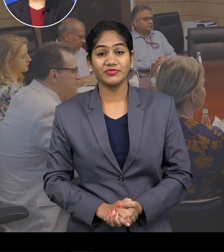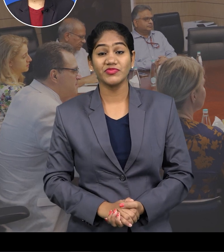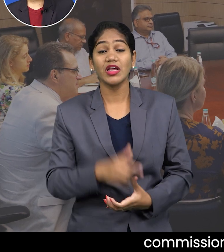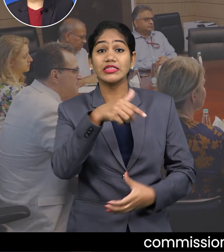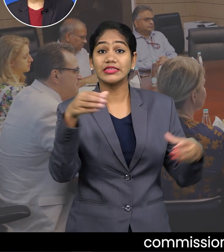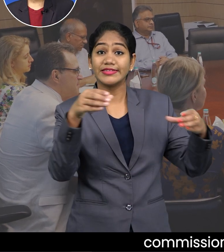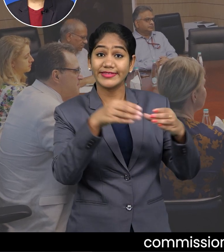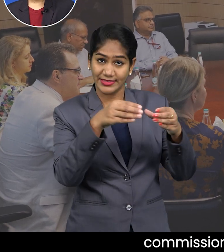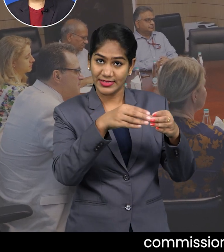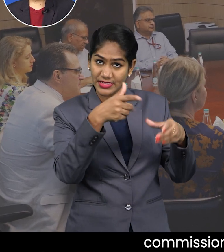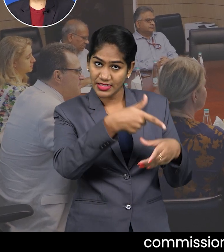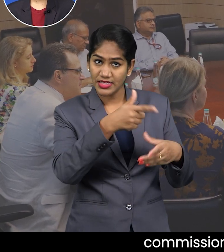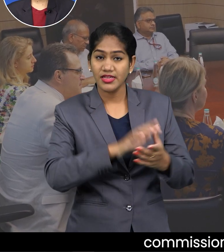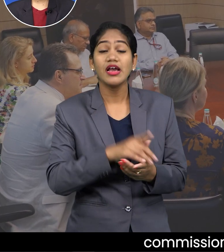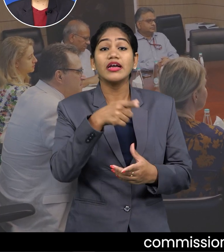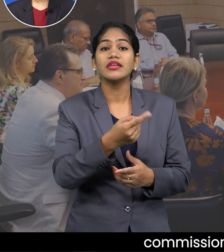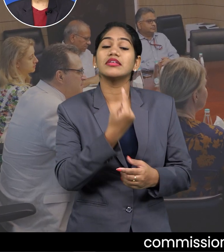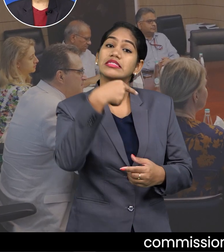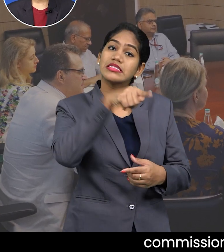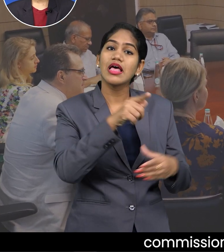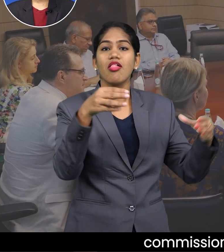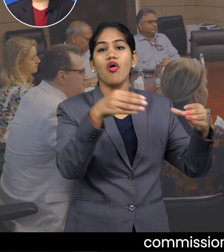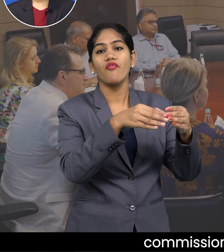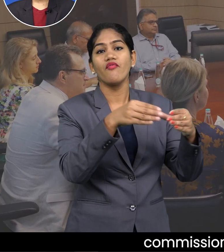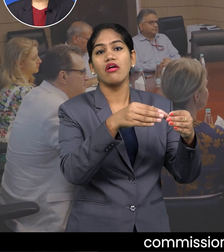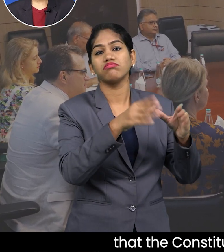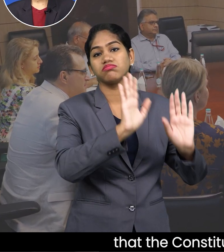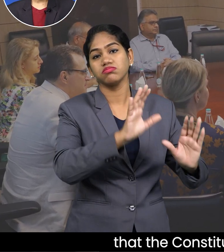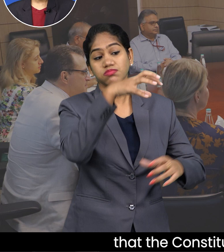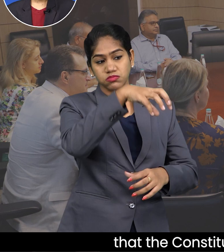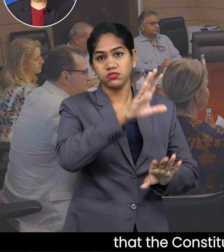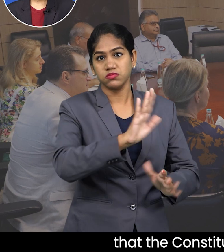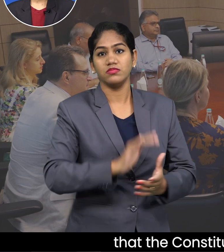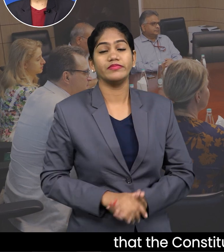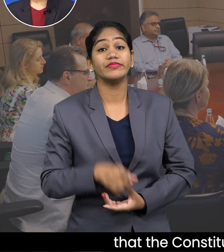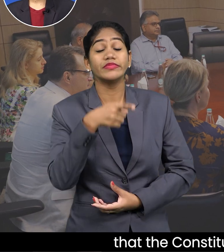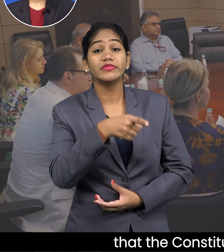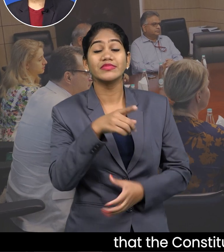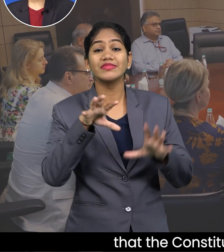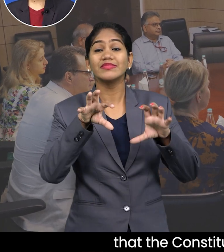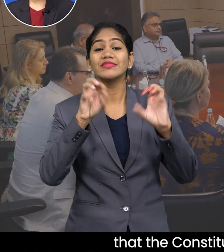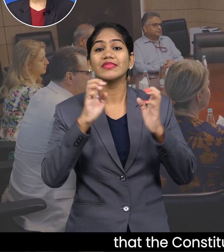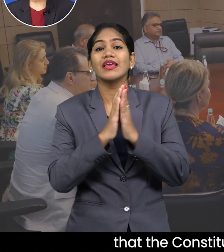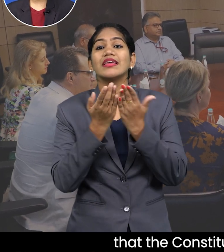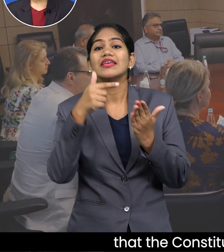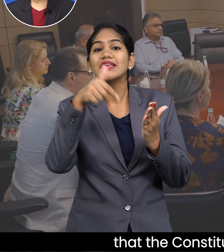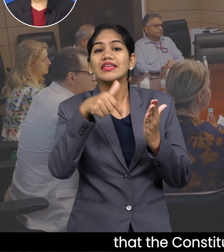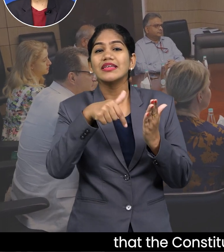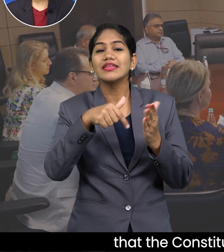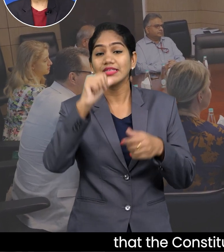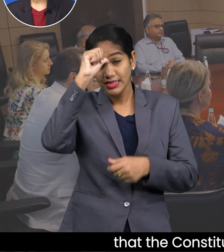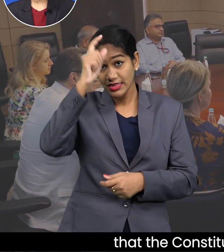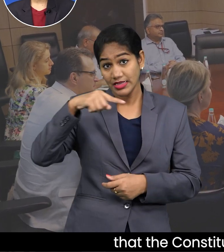The Election Commission is an independent body that the Constitution of India set up